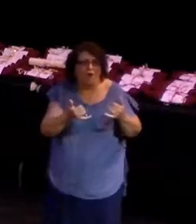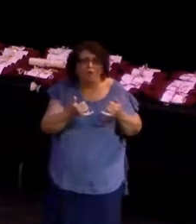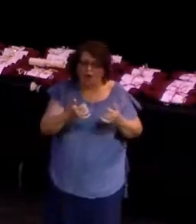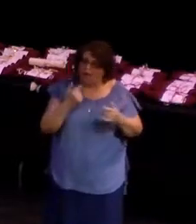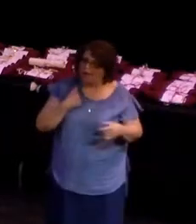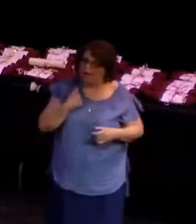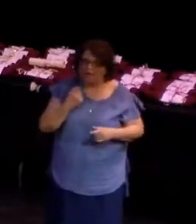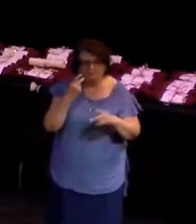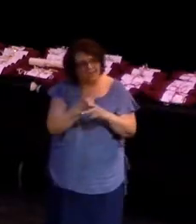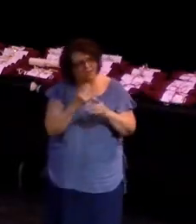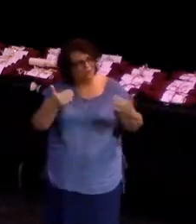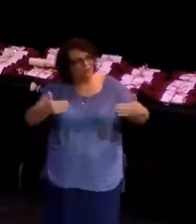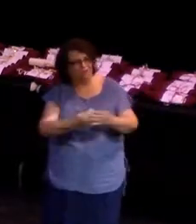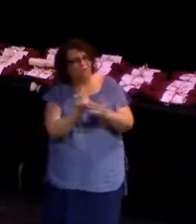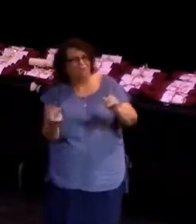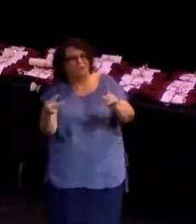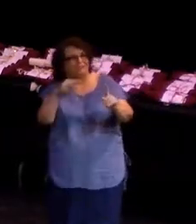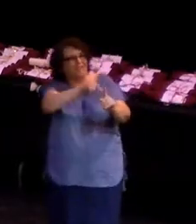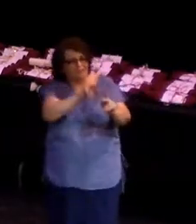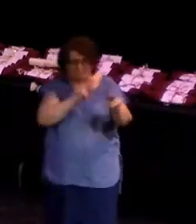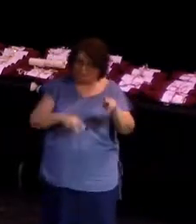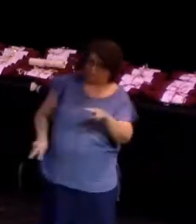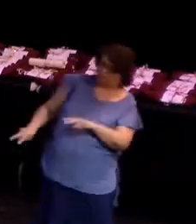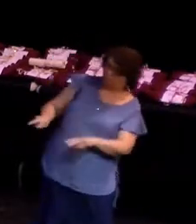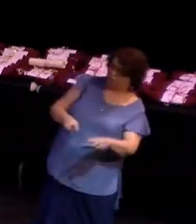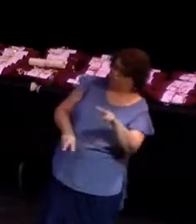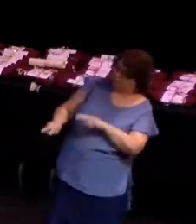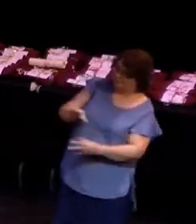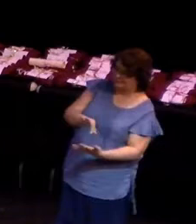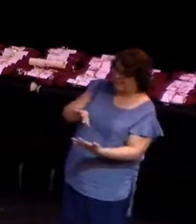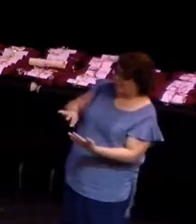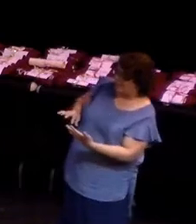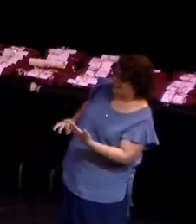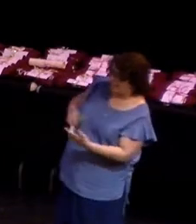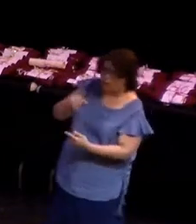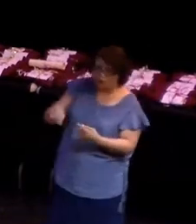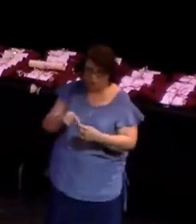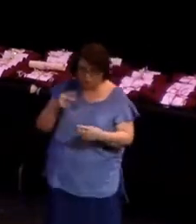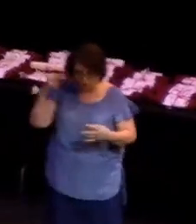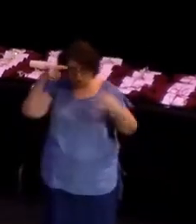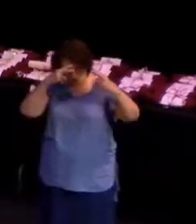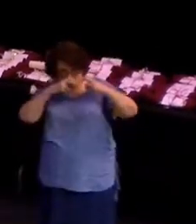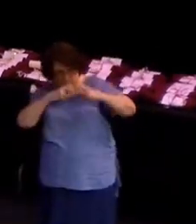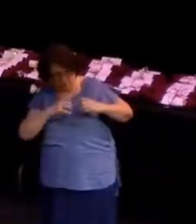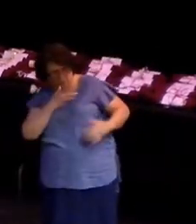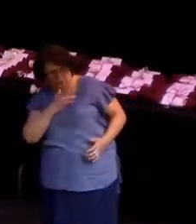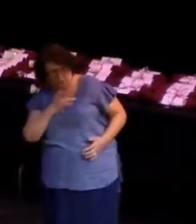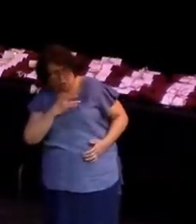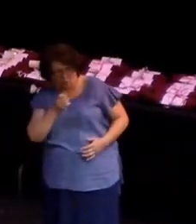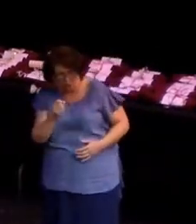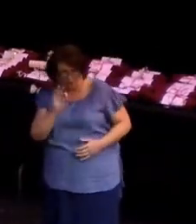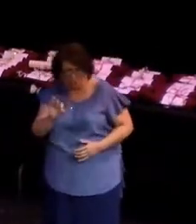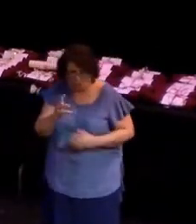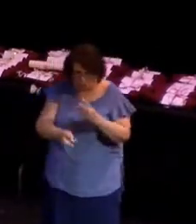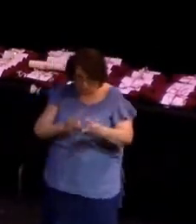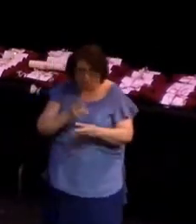new perspective. People on the ground, how will we select it? When you're looking from the soul of the world, things are pretty clear. Like an old man